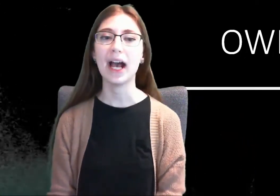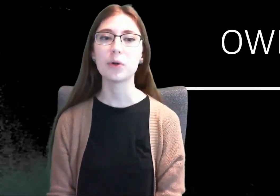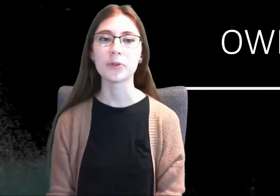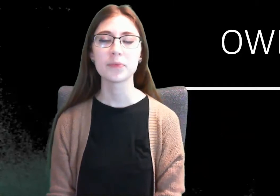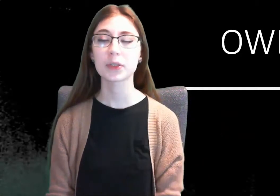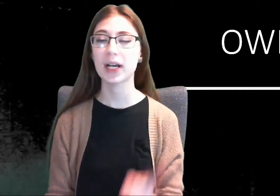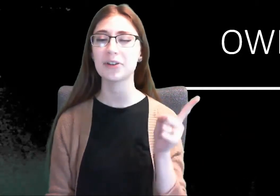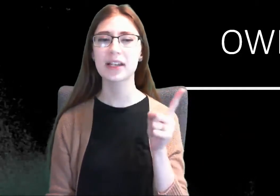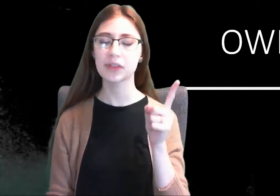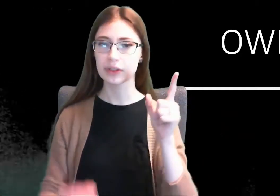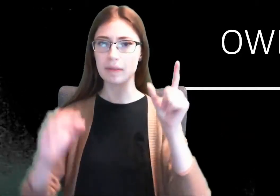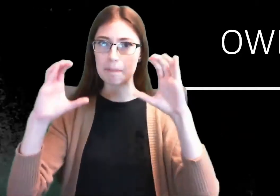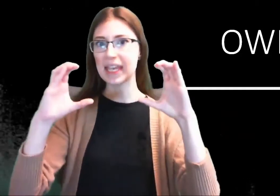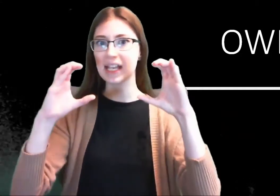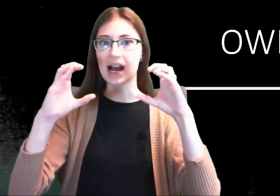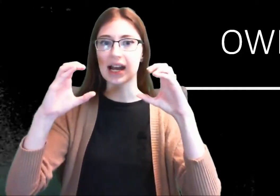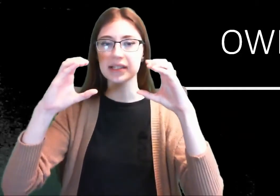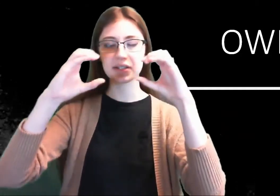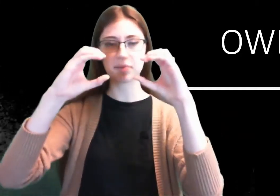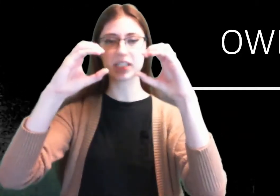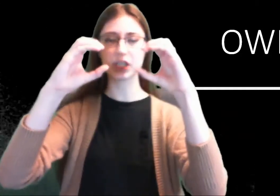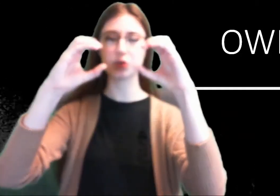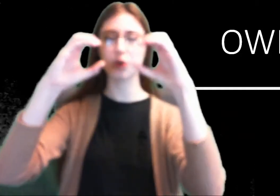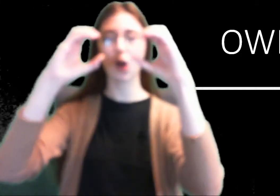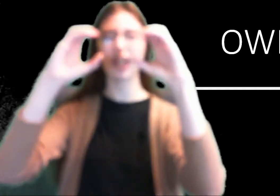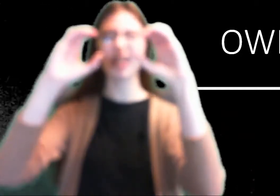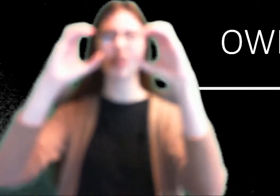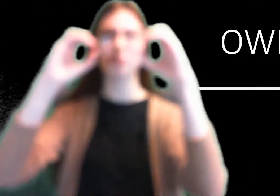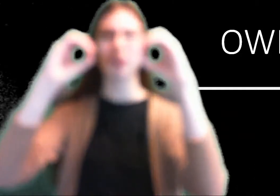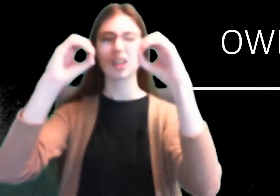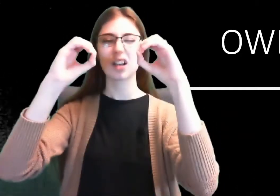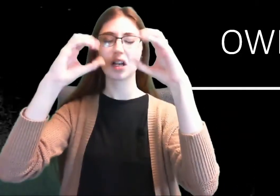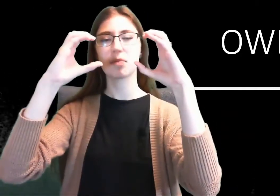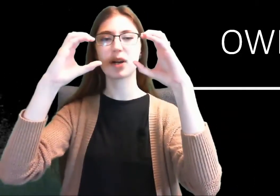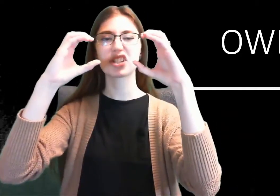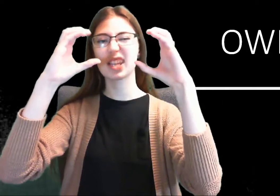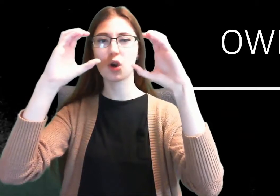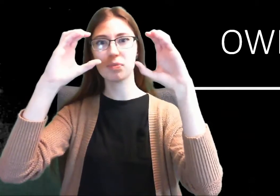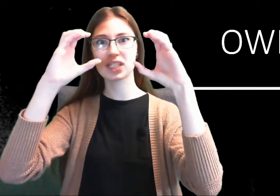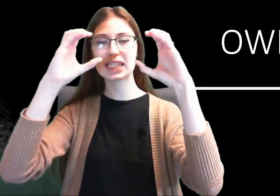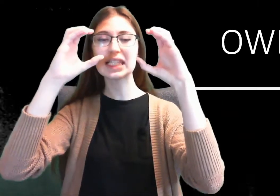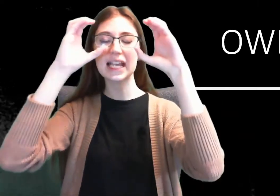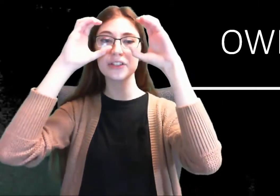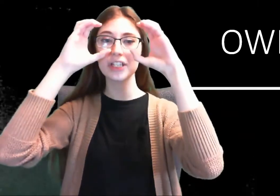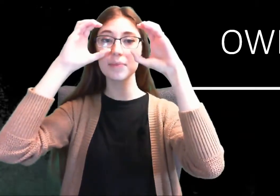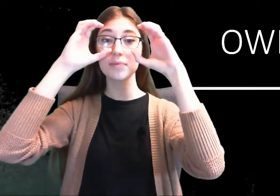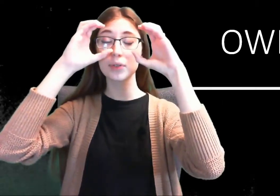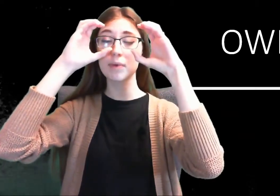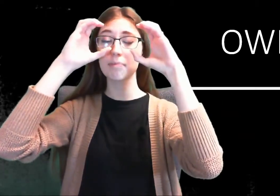Owl. So owls have those big eyes. You're going to make 2 kind of a partially opened C hand shape. Put them up by your